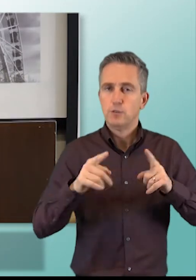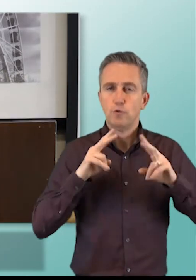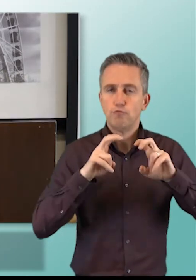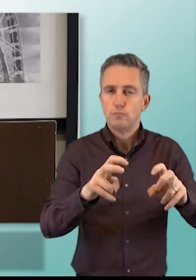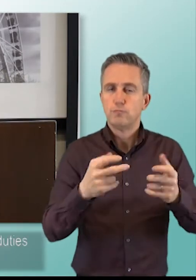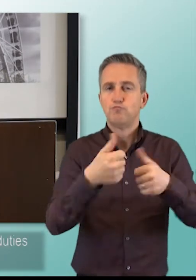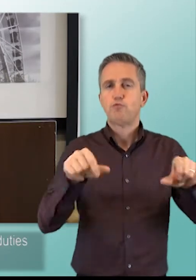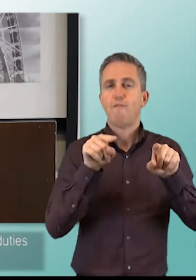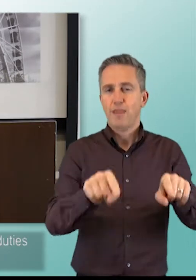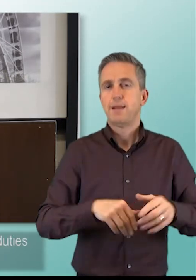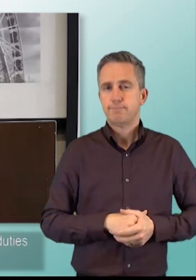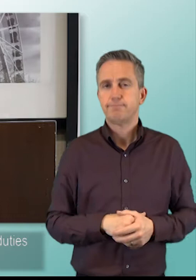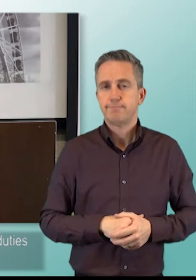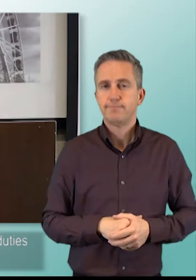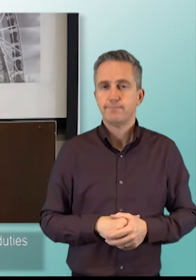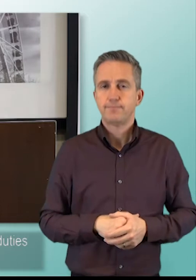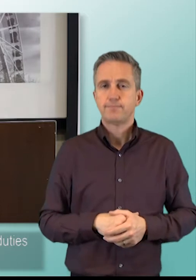suggest.